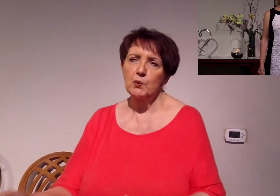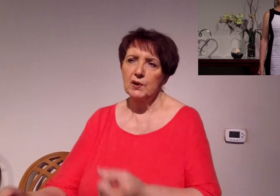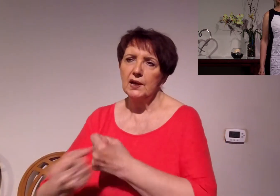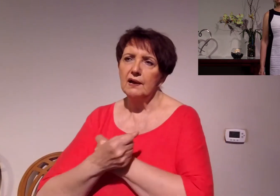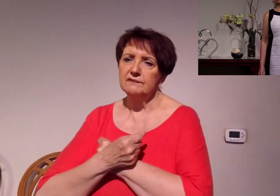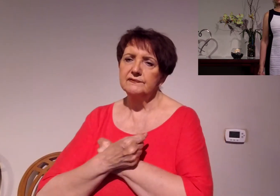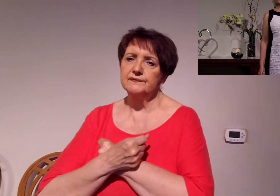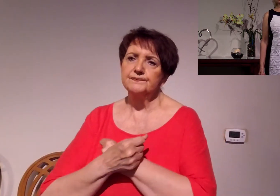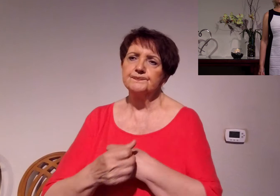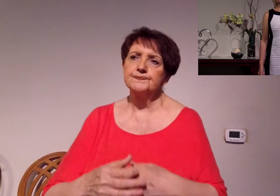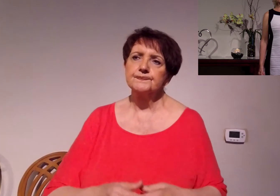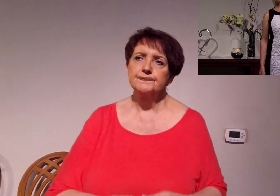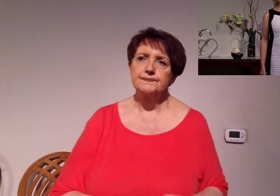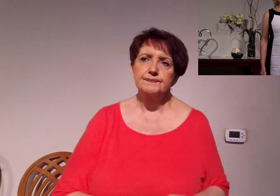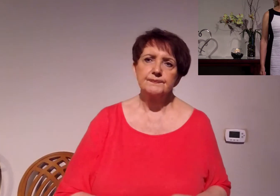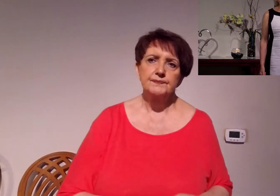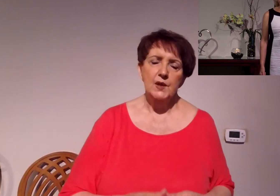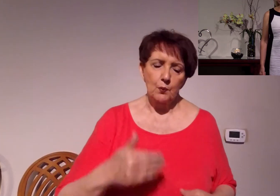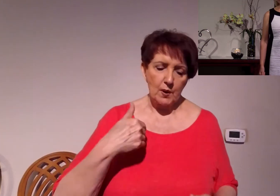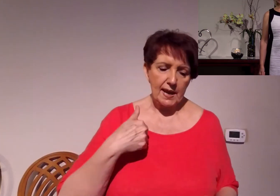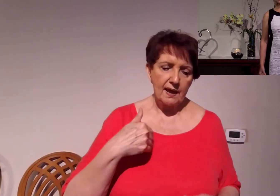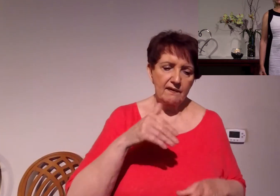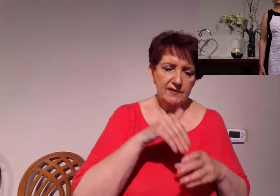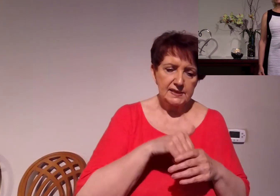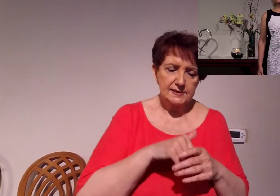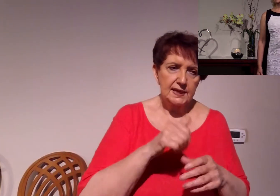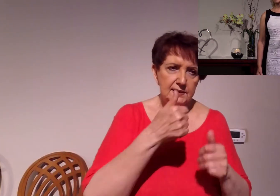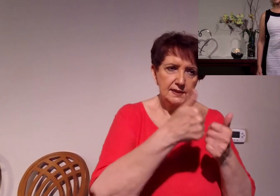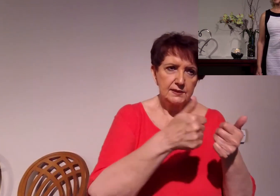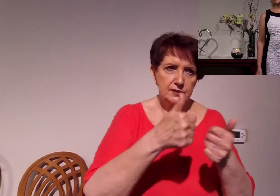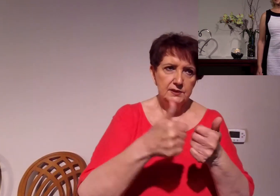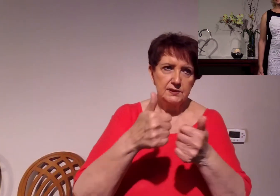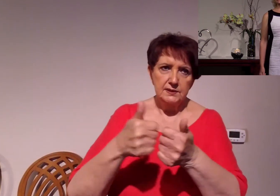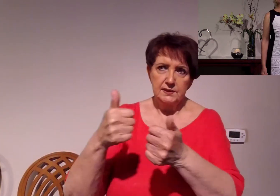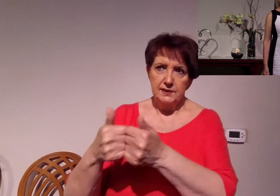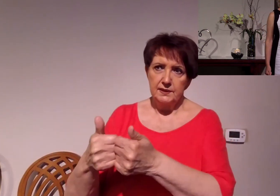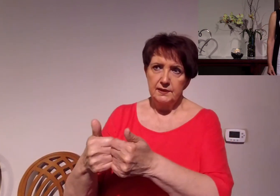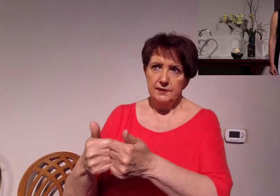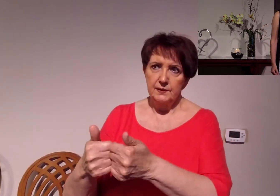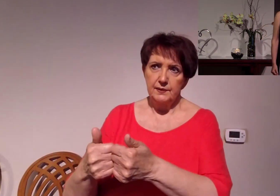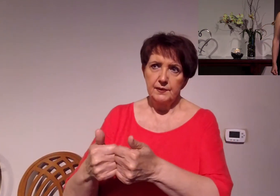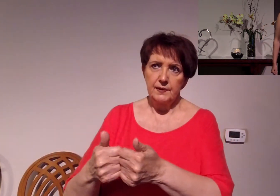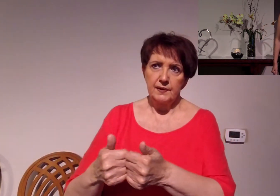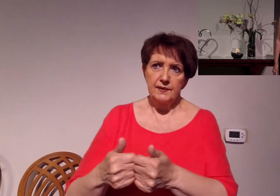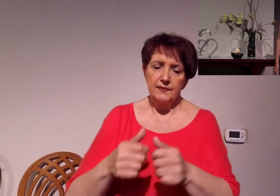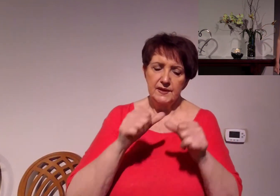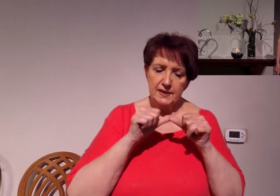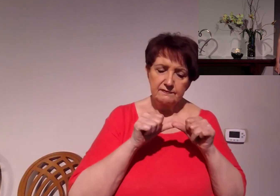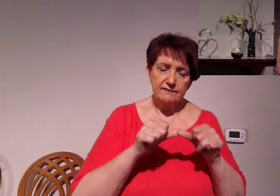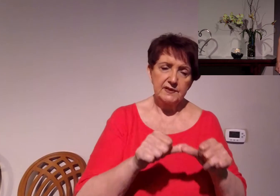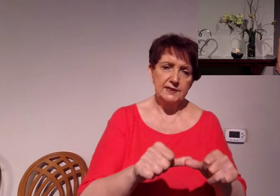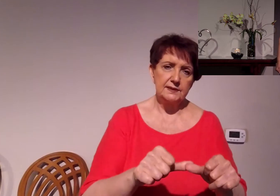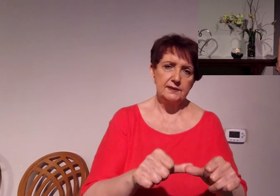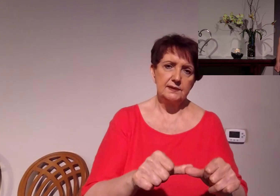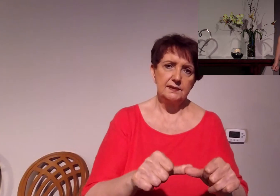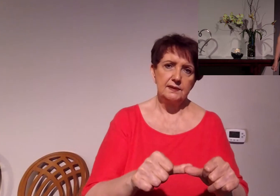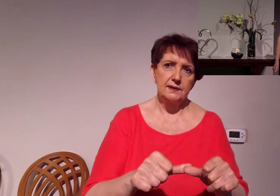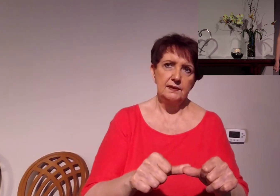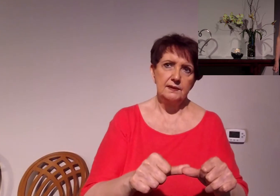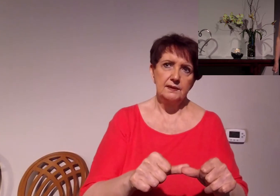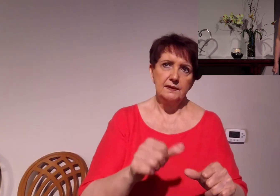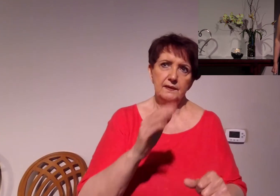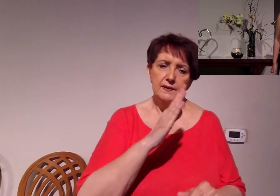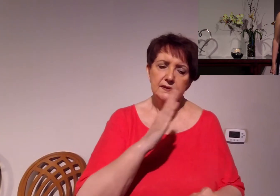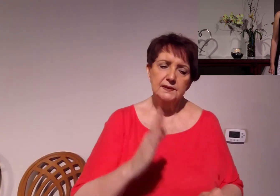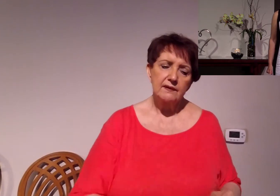And there is that within us, within each one of us, that is that infinite, that has never